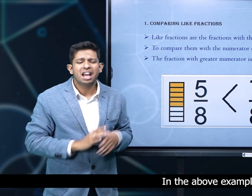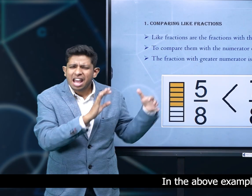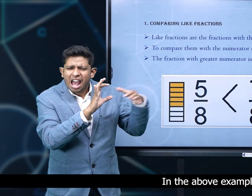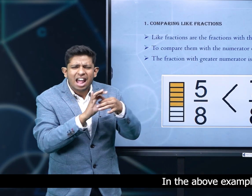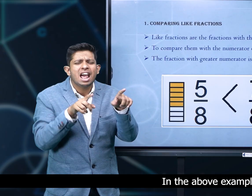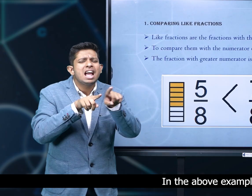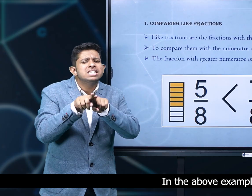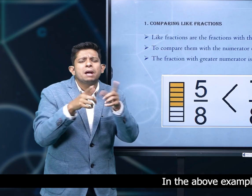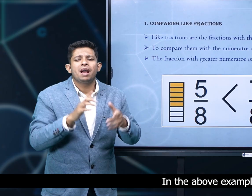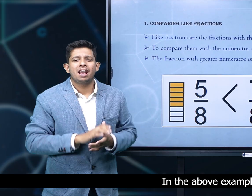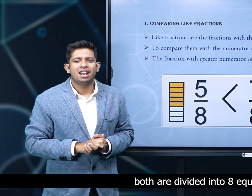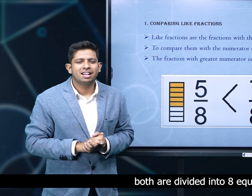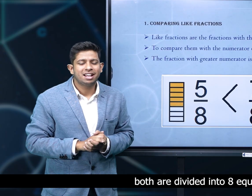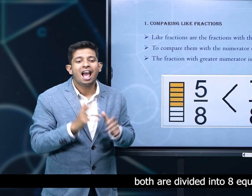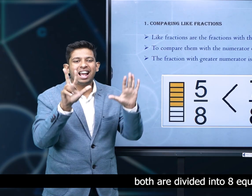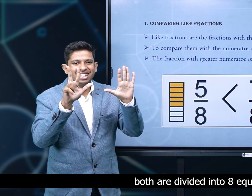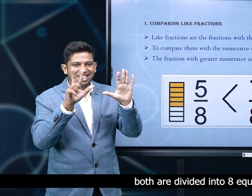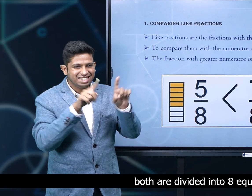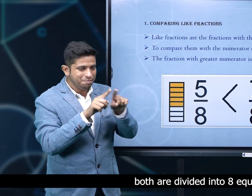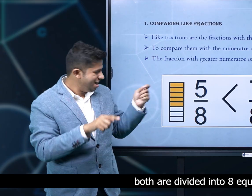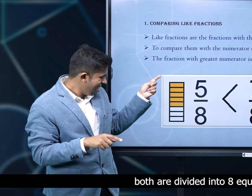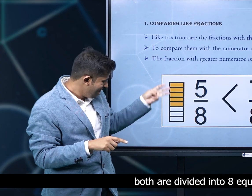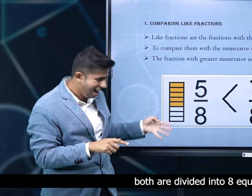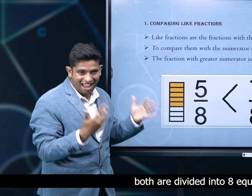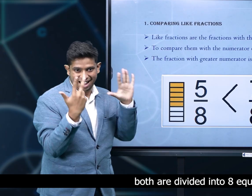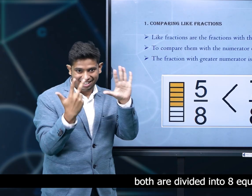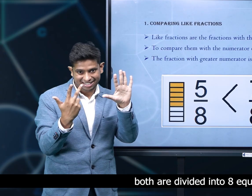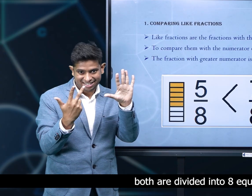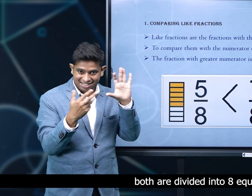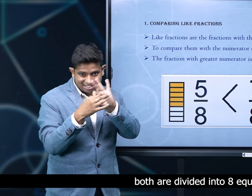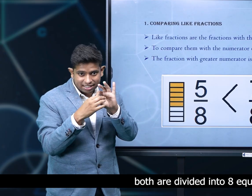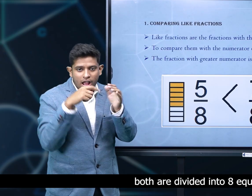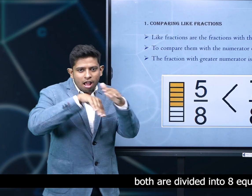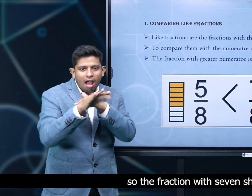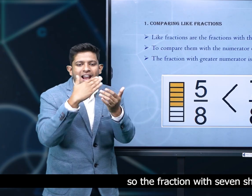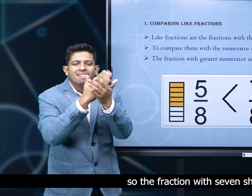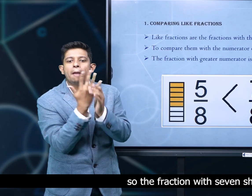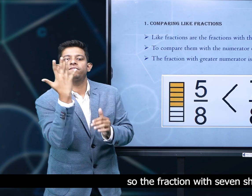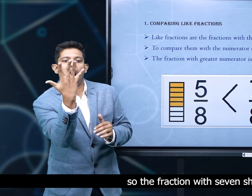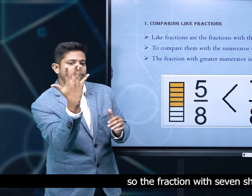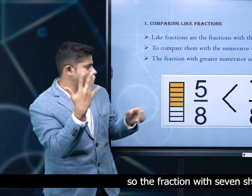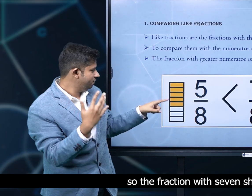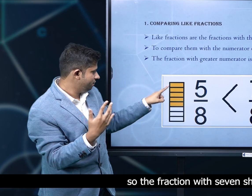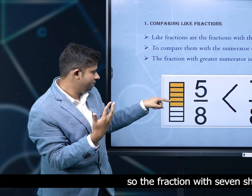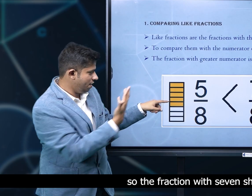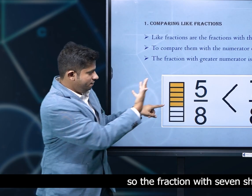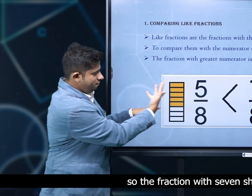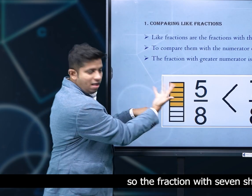In the above example, both are divided into 8 equal parts. So the fraction with 7 shaded parts